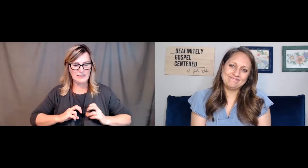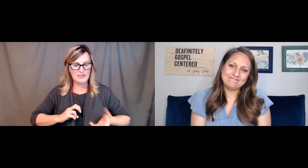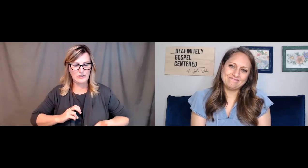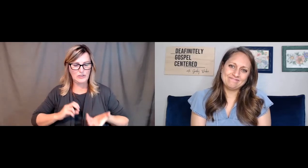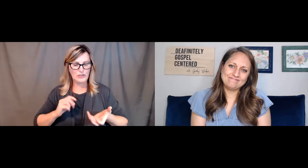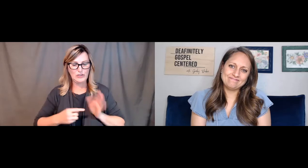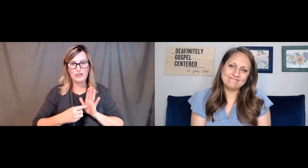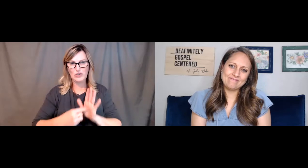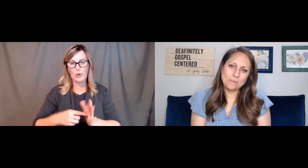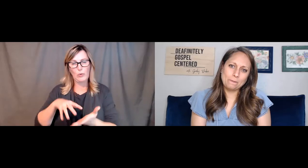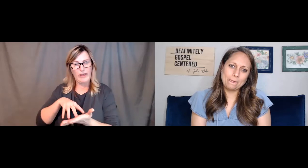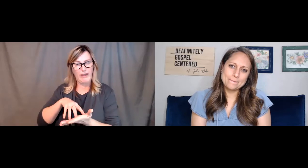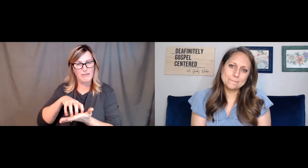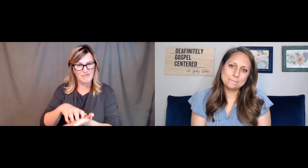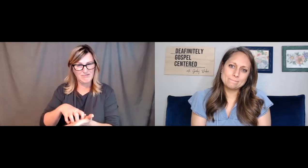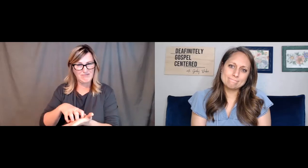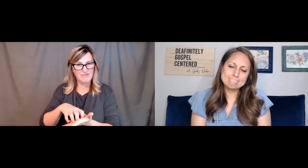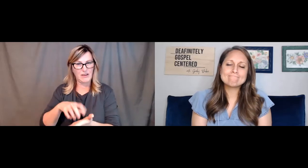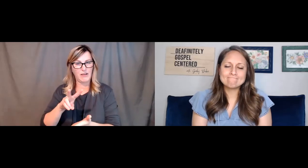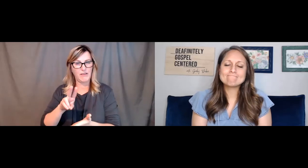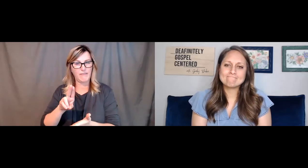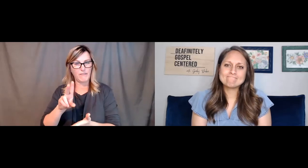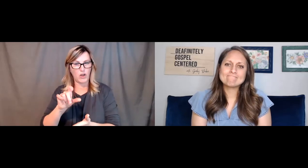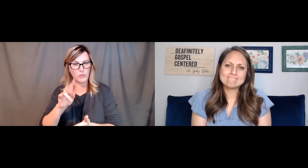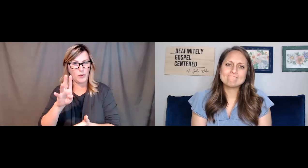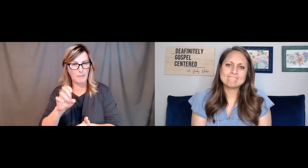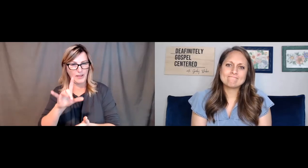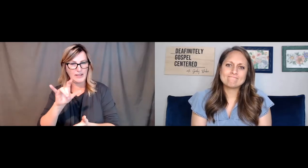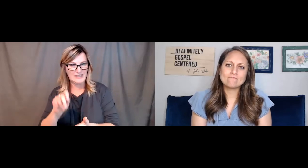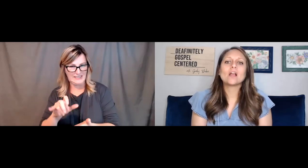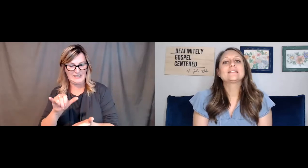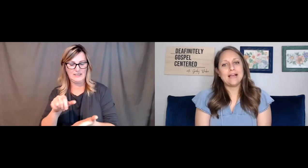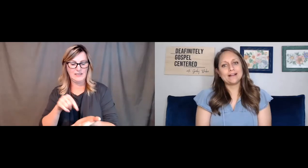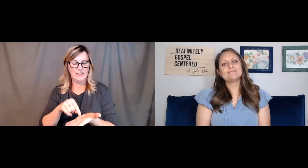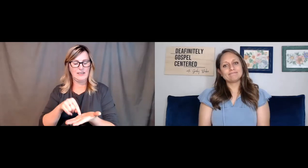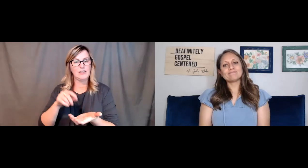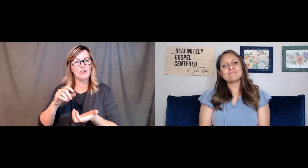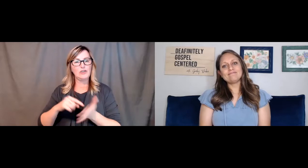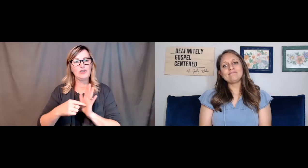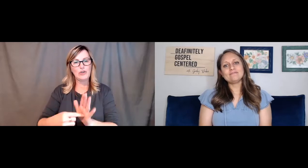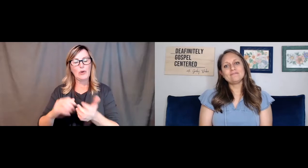But I have to really be honest with myself and be vulnerable. Yeah.